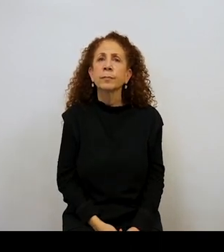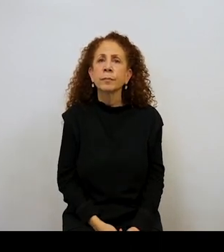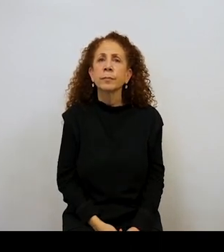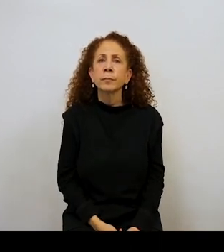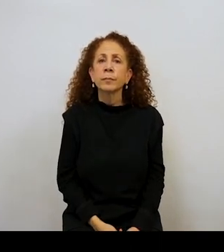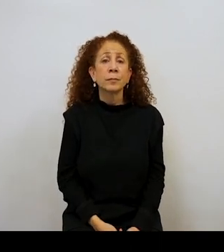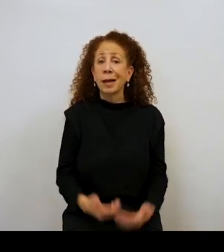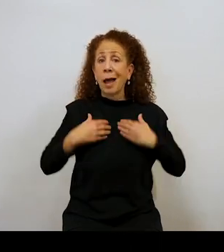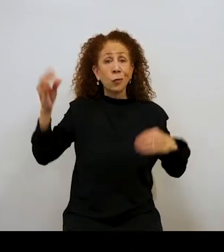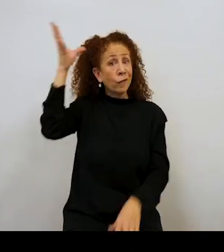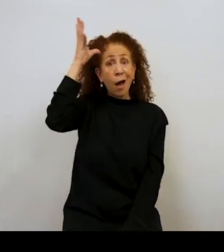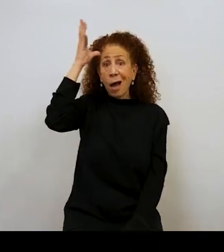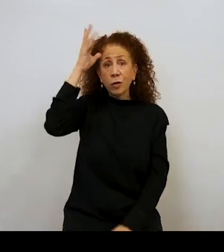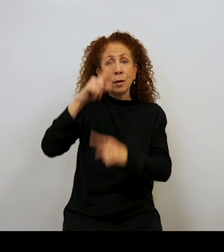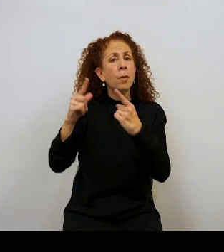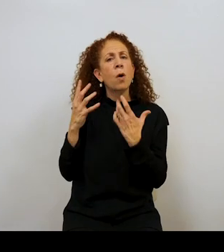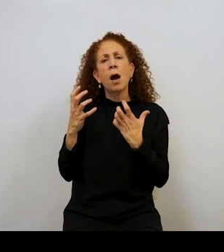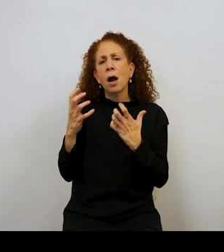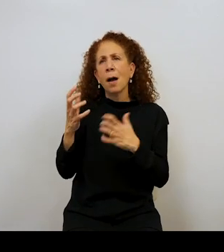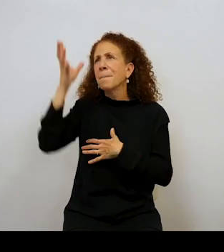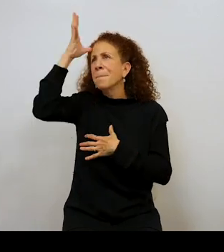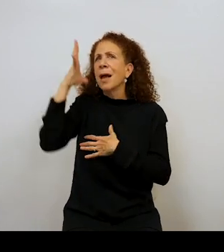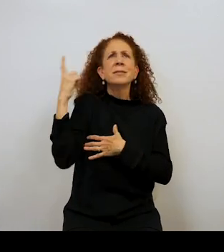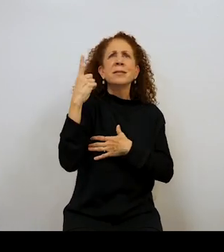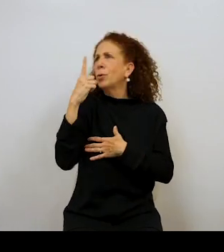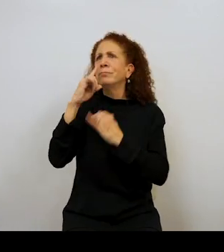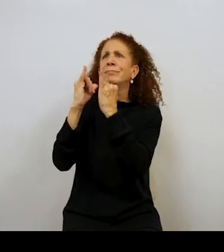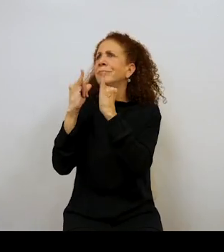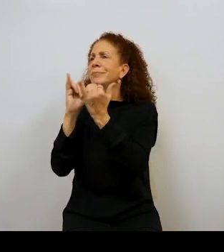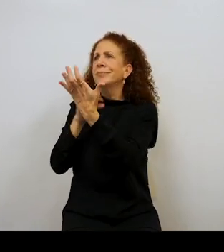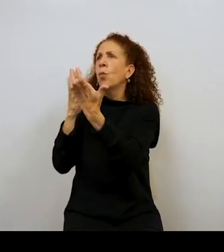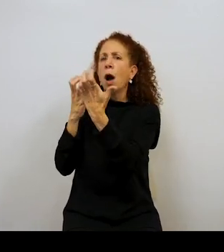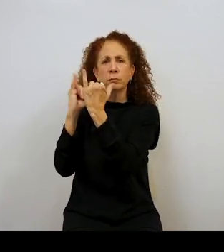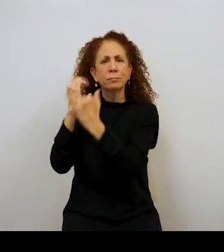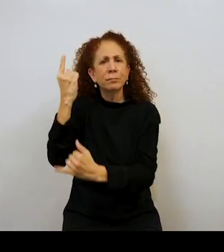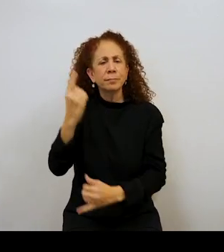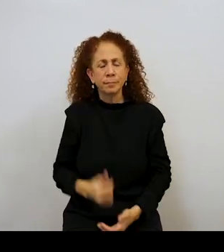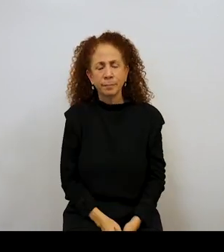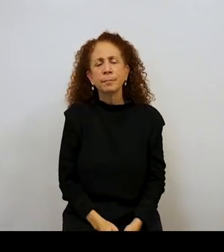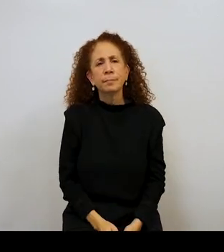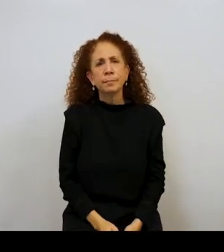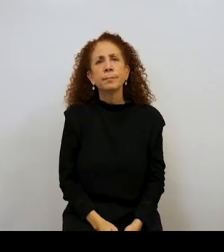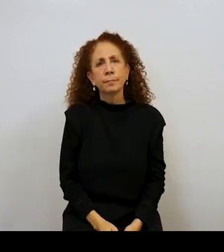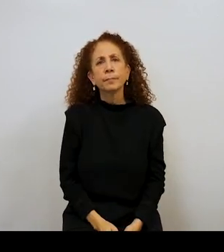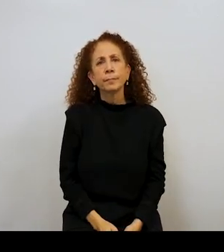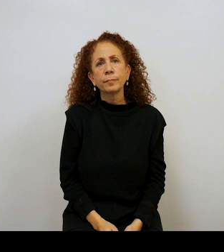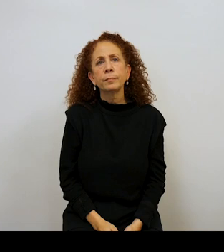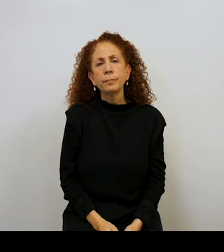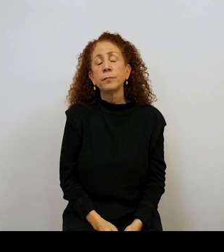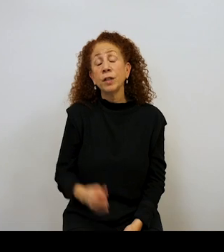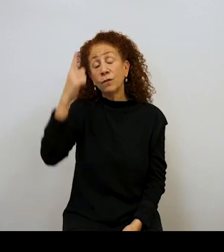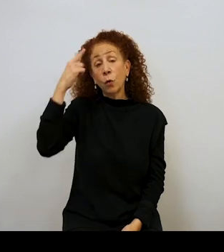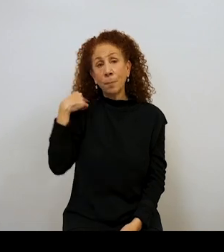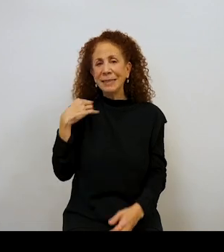He's a fatherless boy who really wants a male figure in his life. And I think the key for